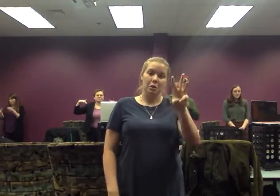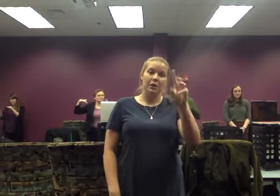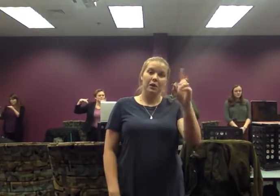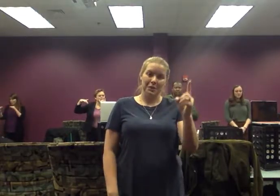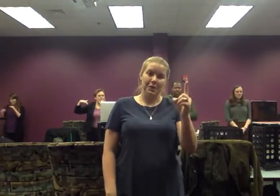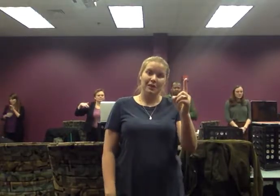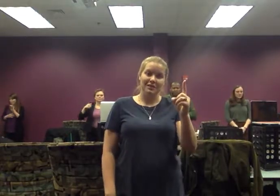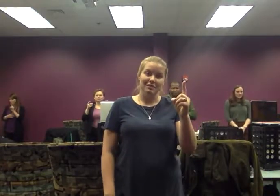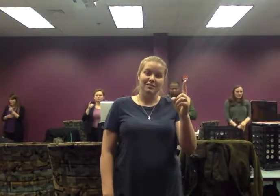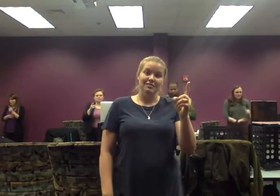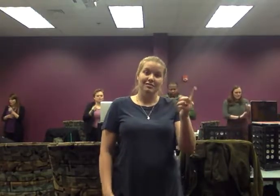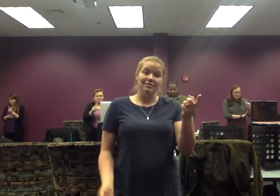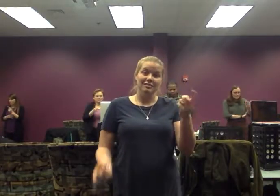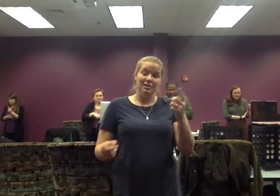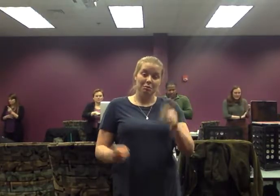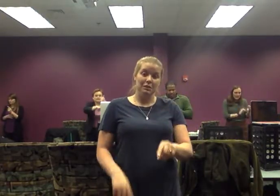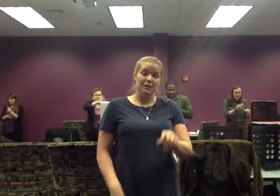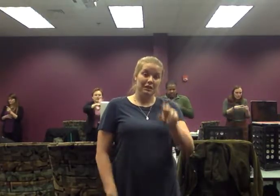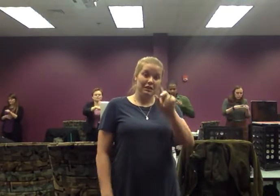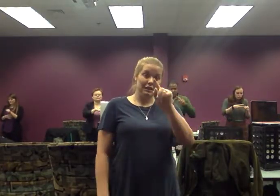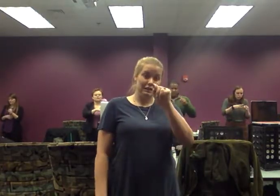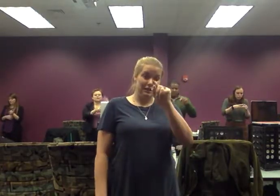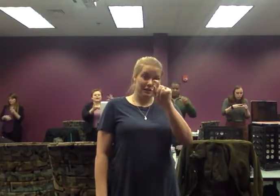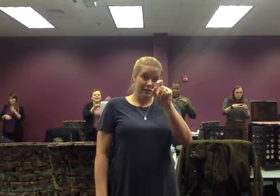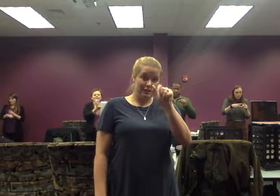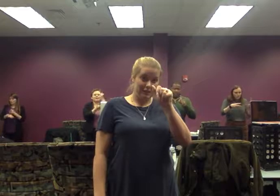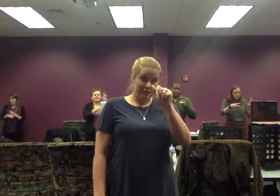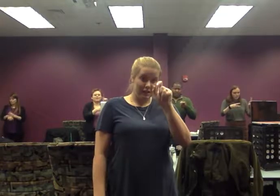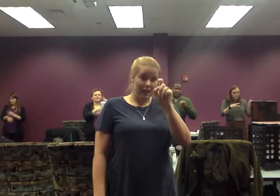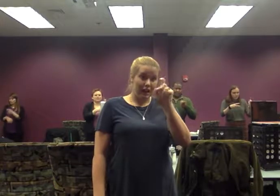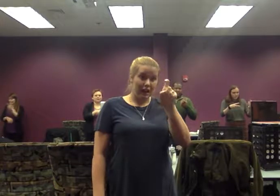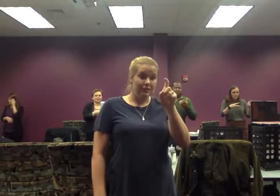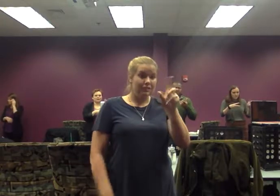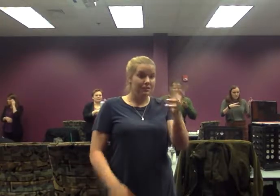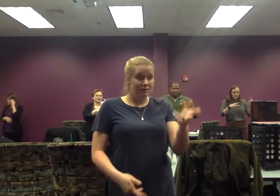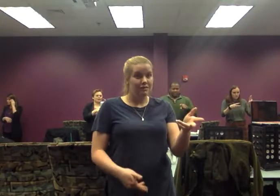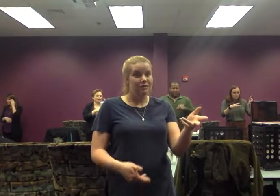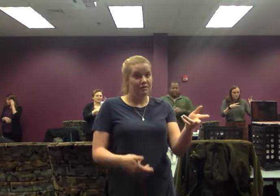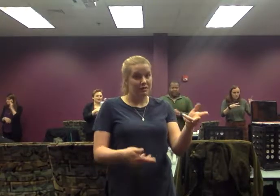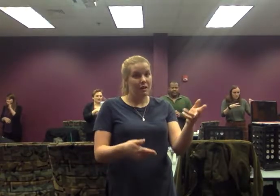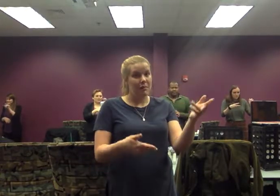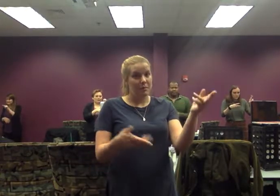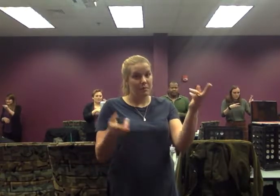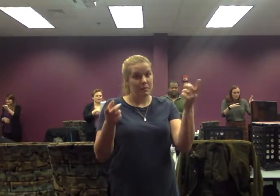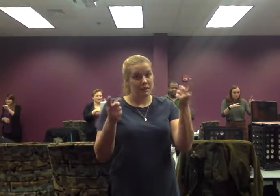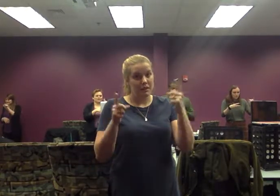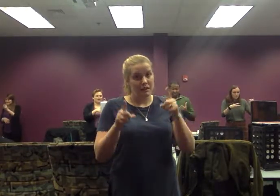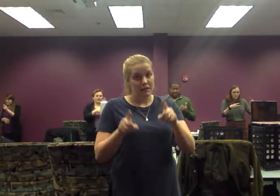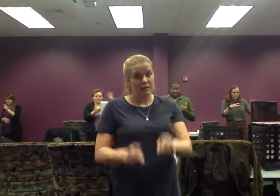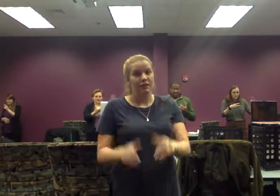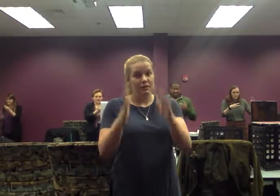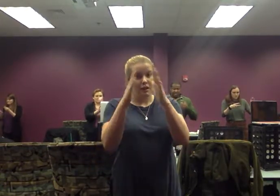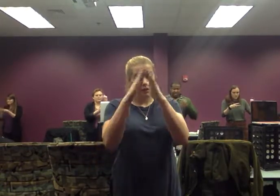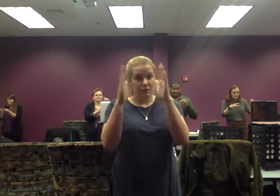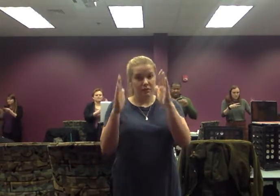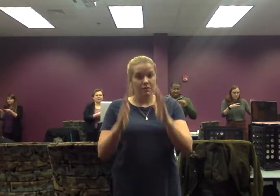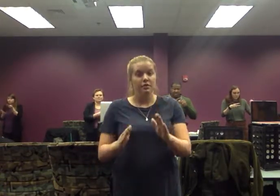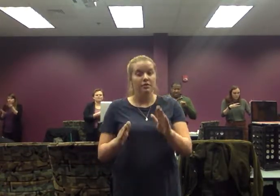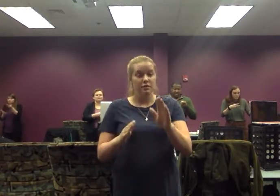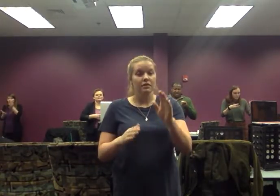tax. We tried a little bit of it at the Civil War, but now it became a permanent fixture. There are two types of